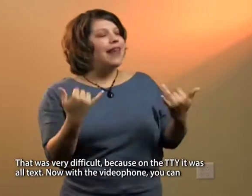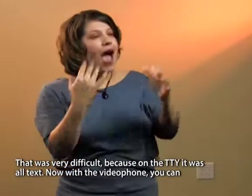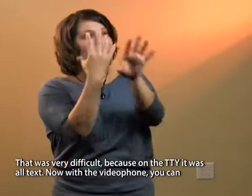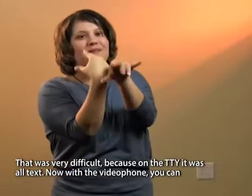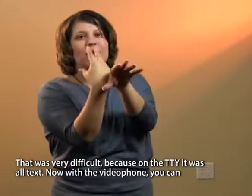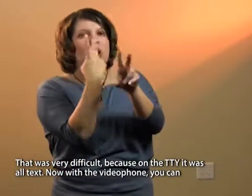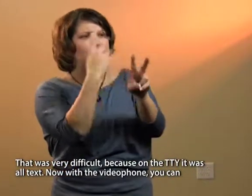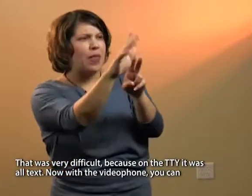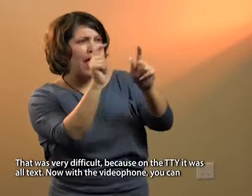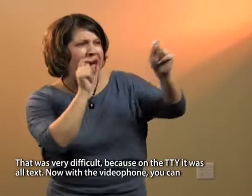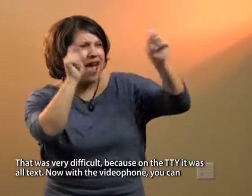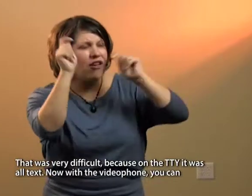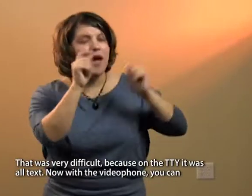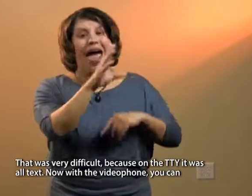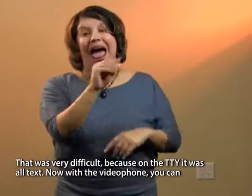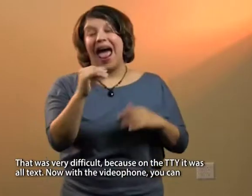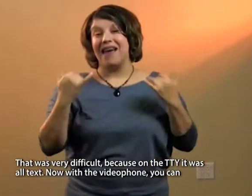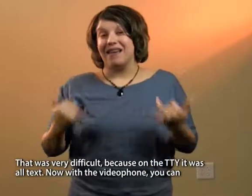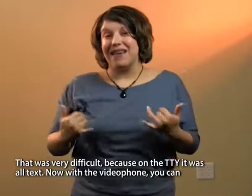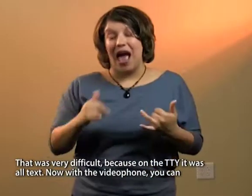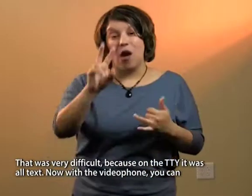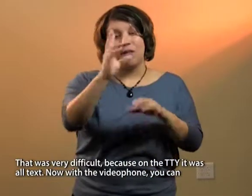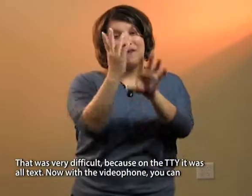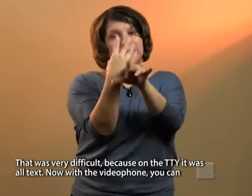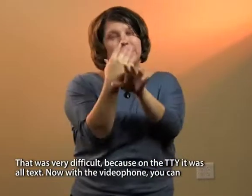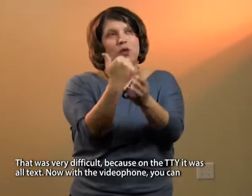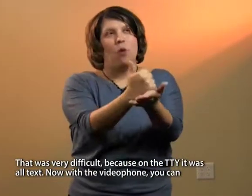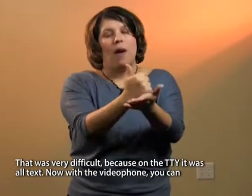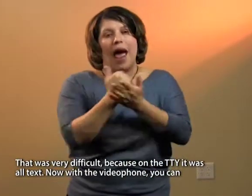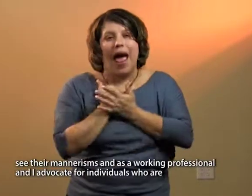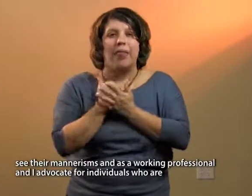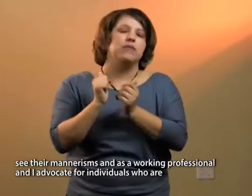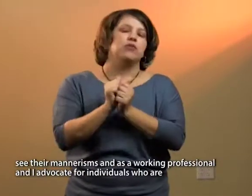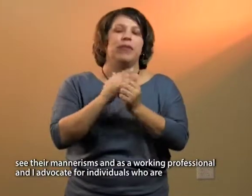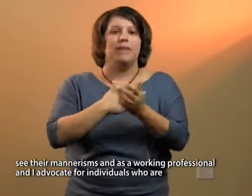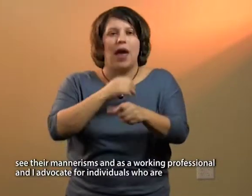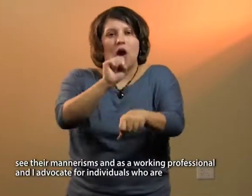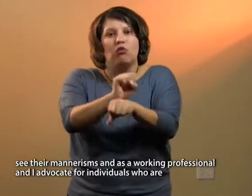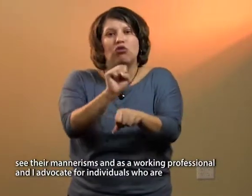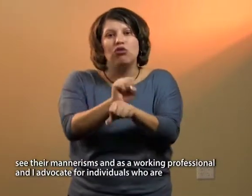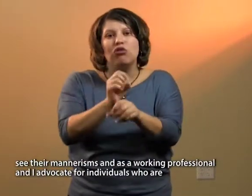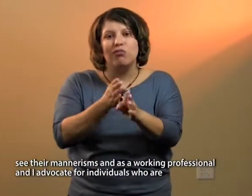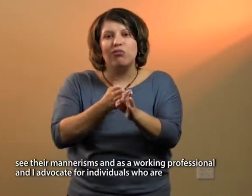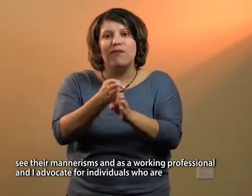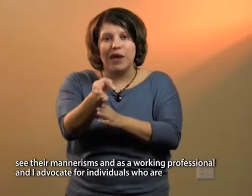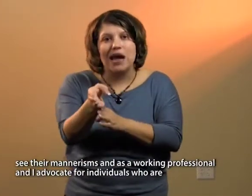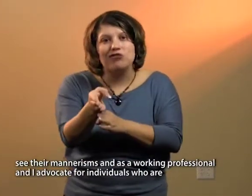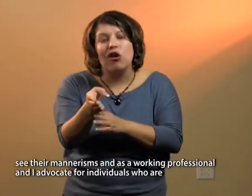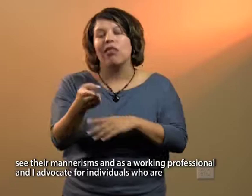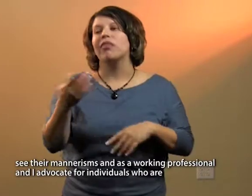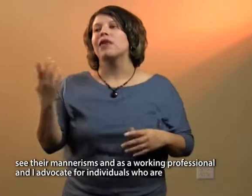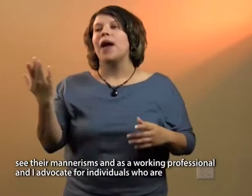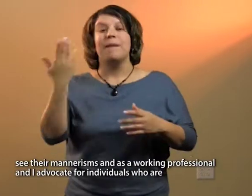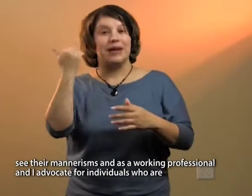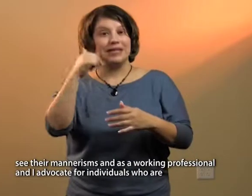all text now with the video phone you can see their mannerisms and you know as a working